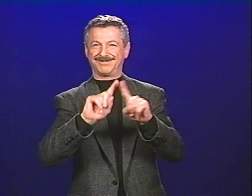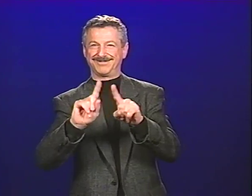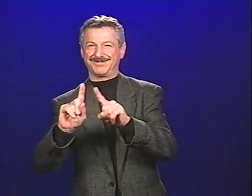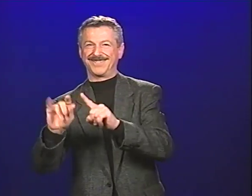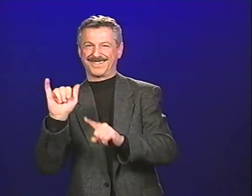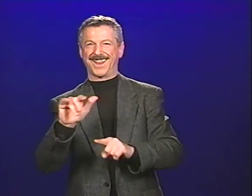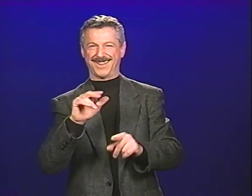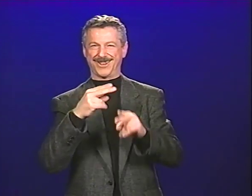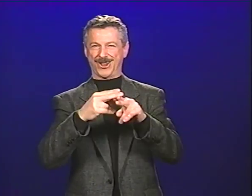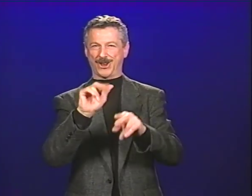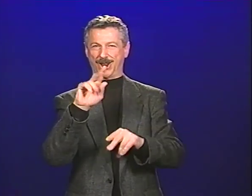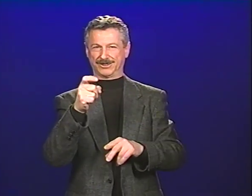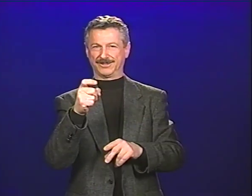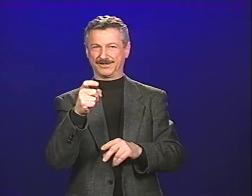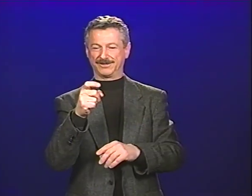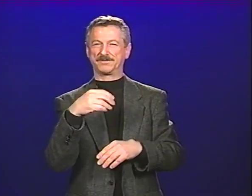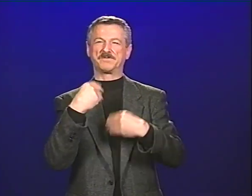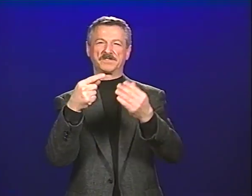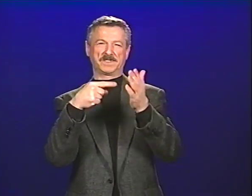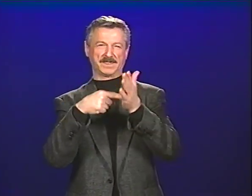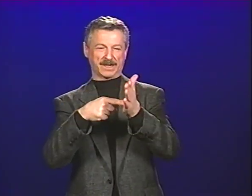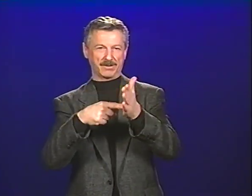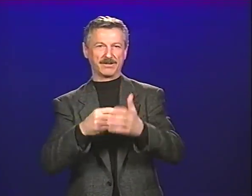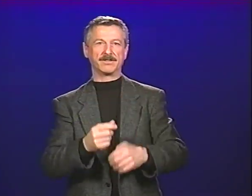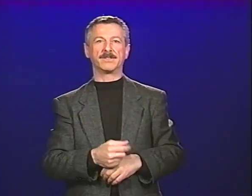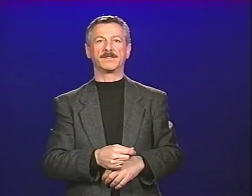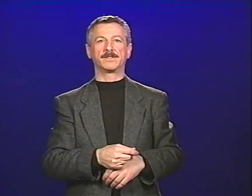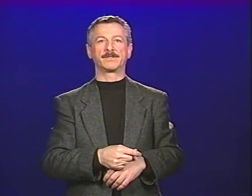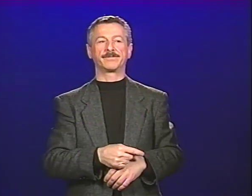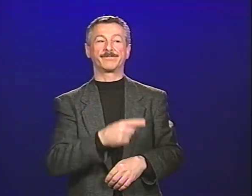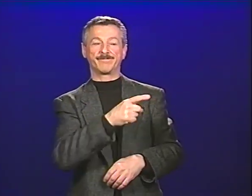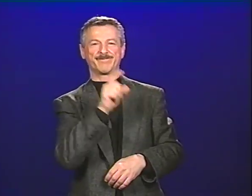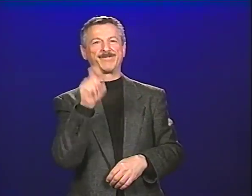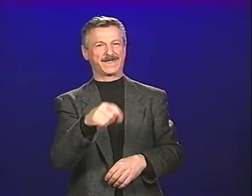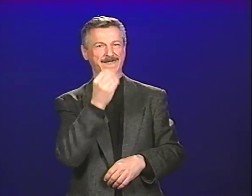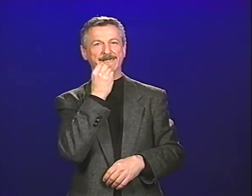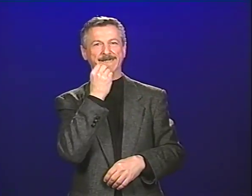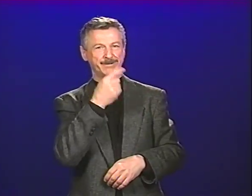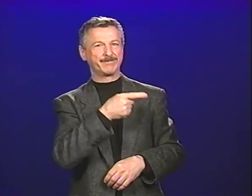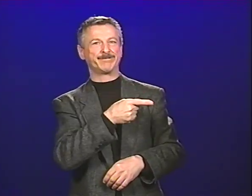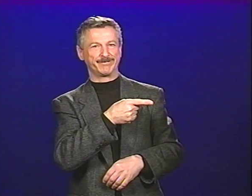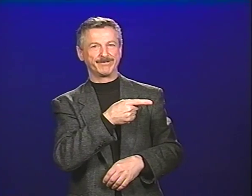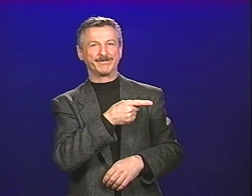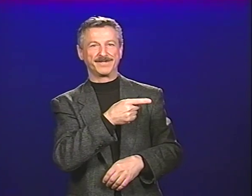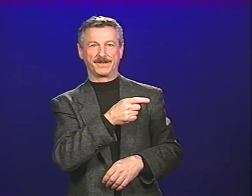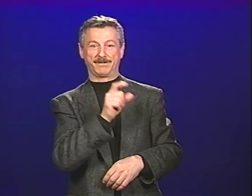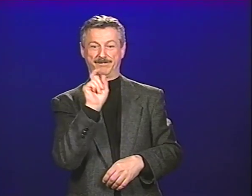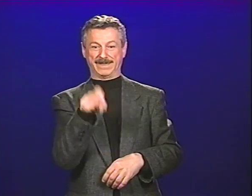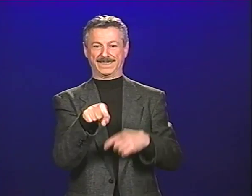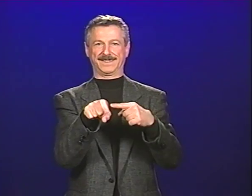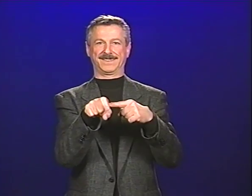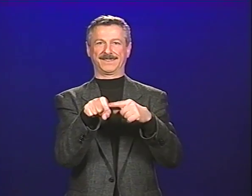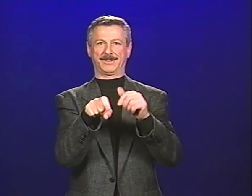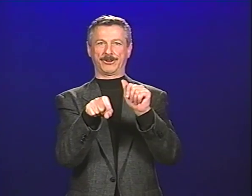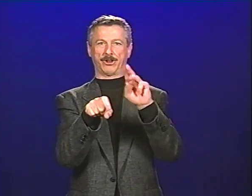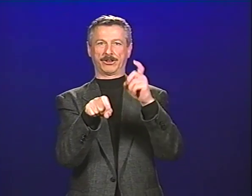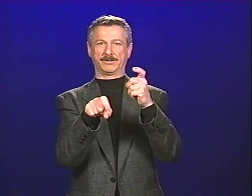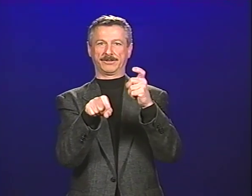and finish. These are auxiliary verbs. In the sentence, Pro 3 must eat, must is